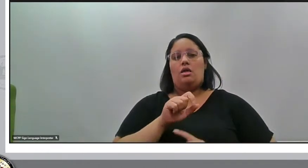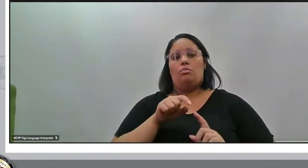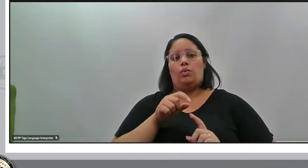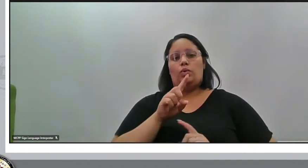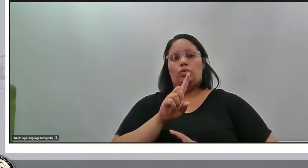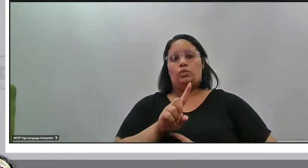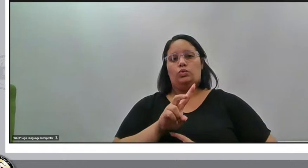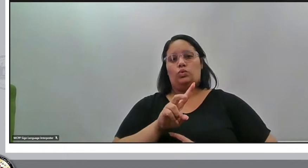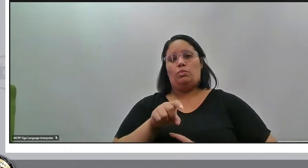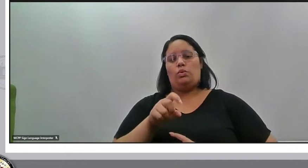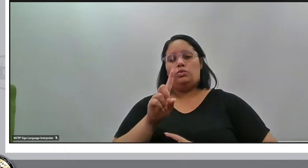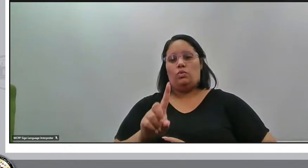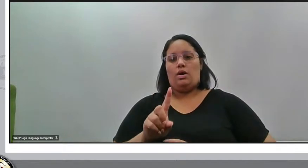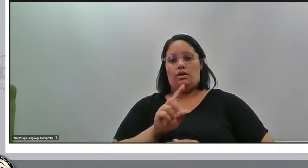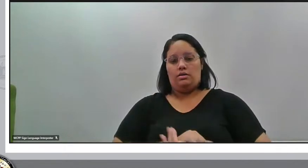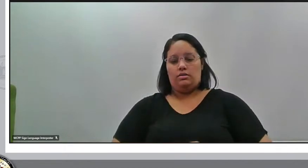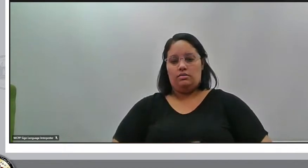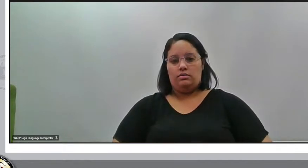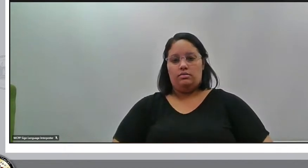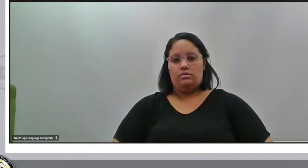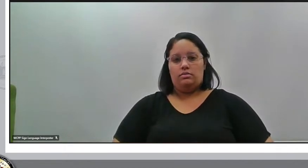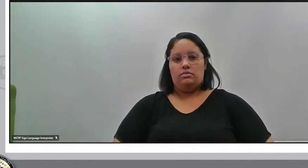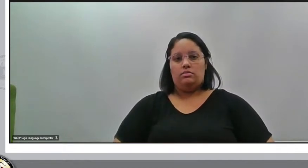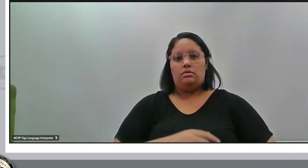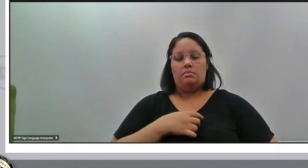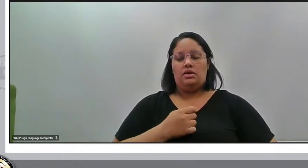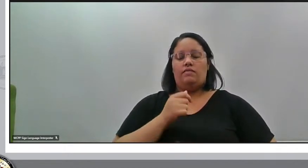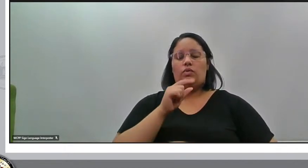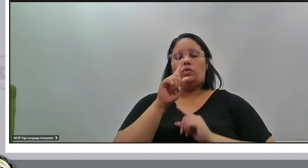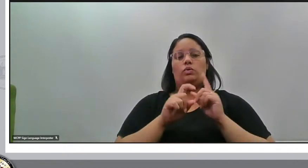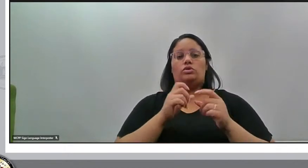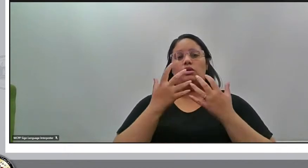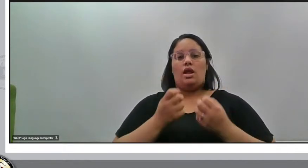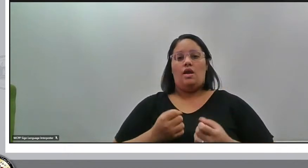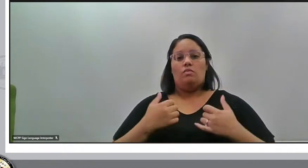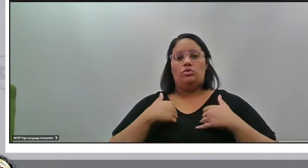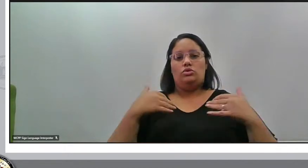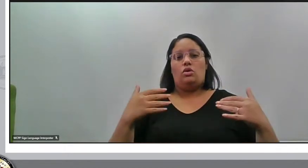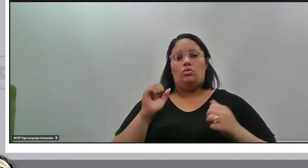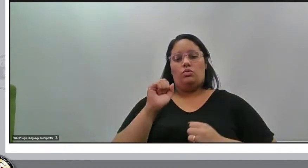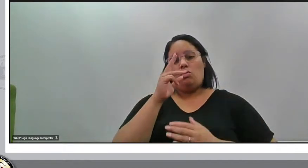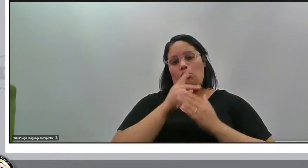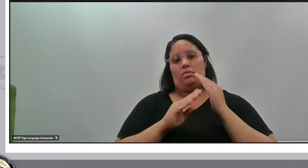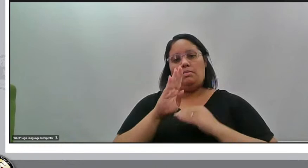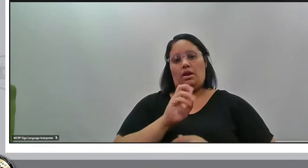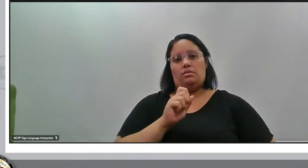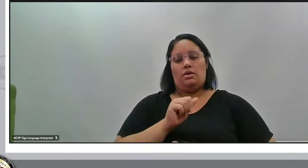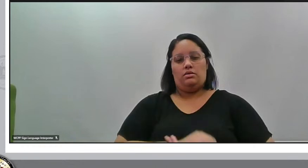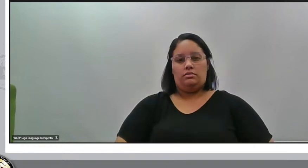A.2.1. I also have a couple of questions. Let's start with you, Honourable Bartman.